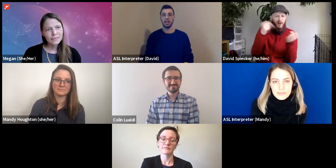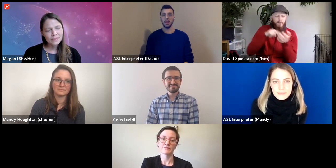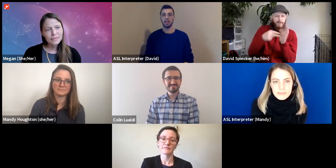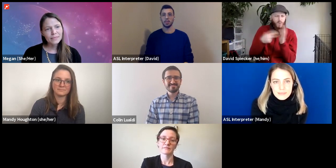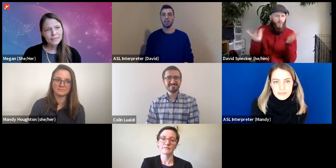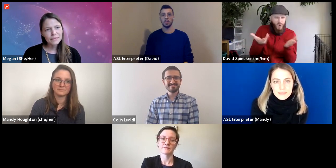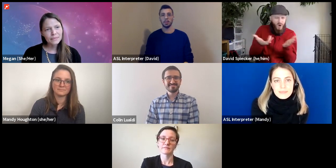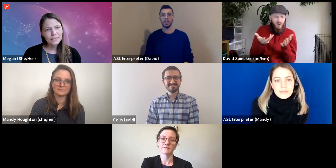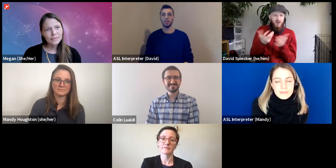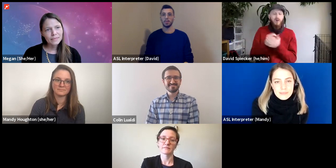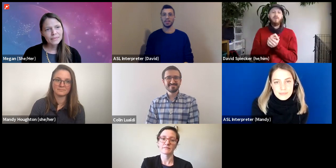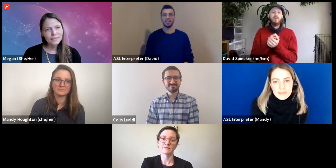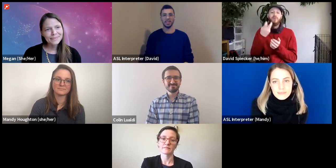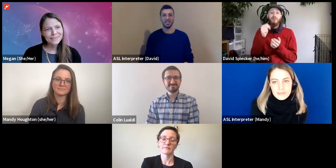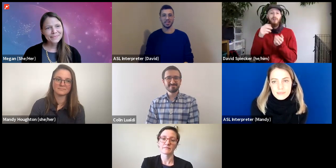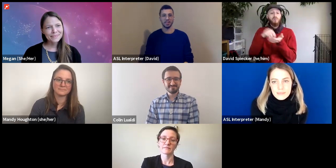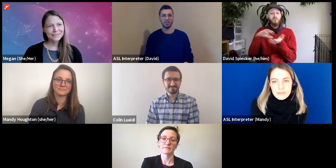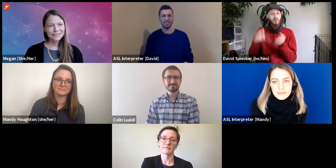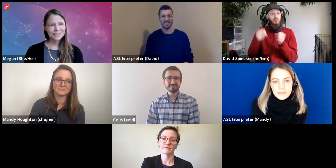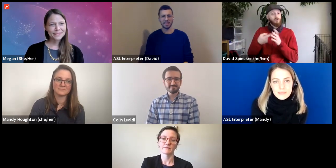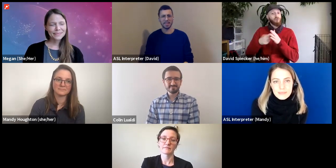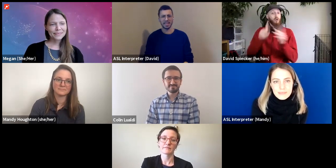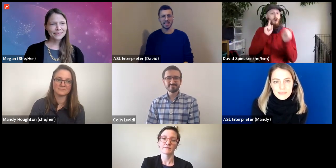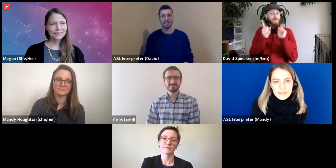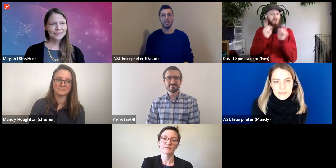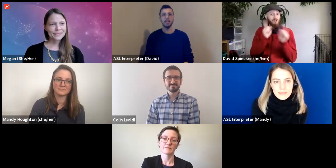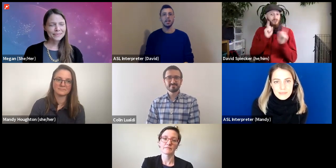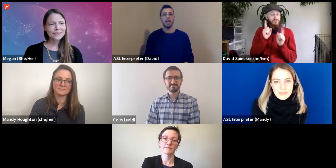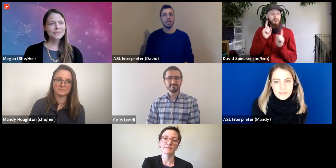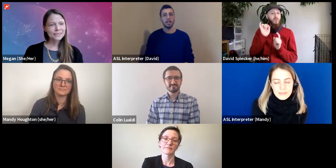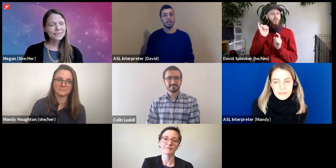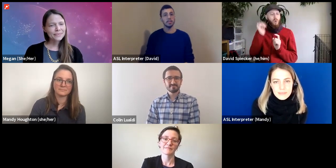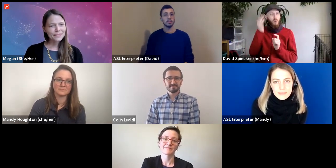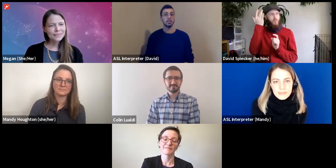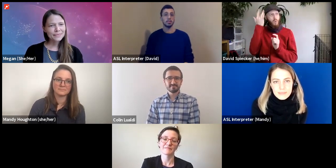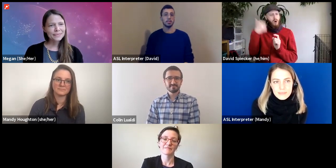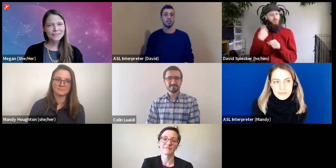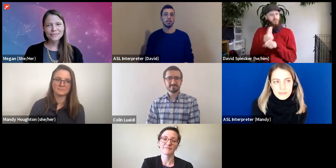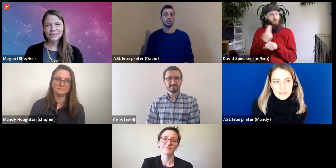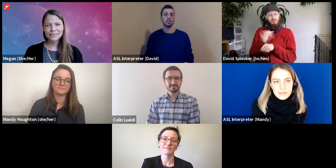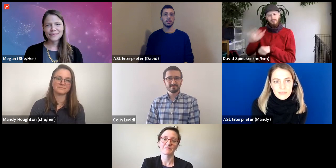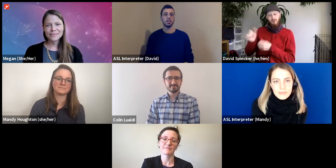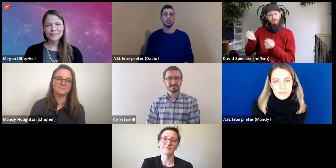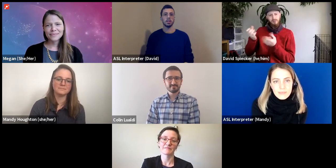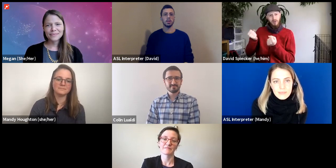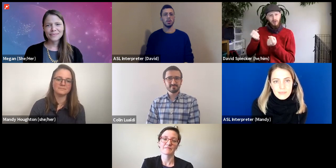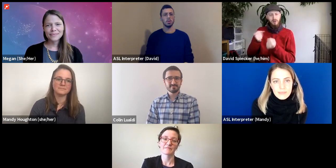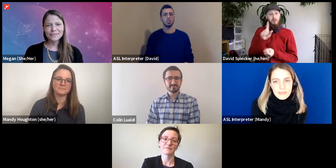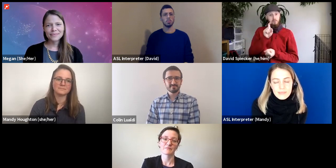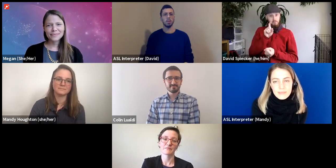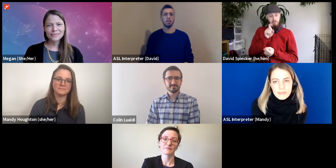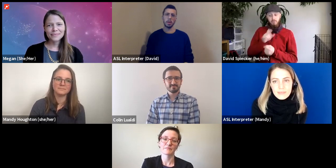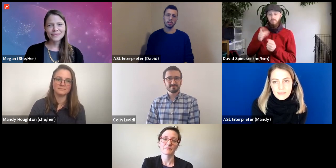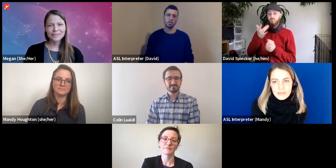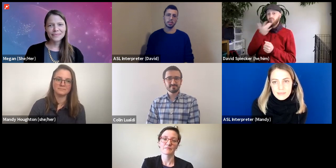new sign, or they would, and we would kind of look at each other like, what does that mean? And then the student could start a conversation like,